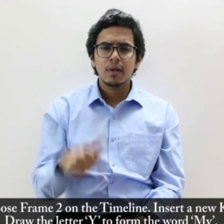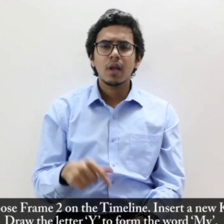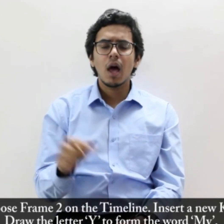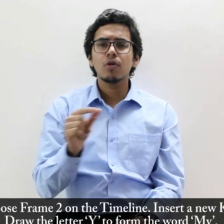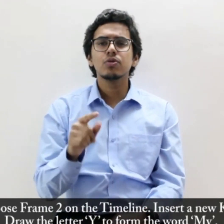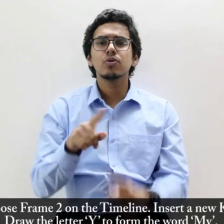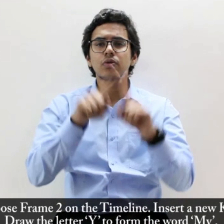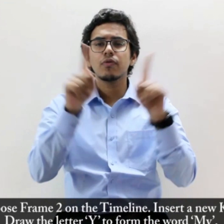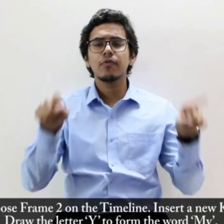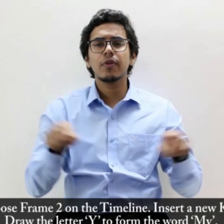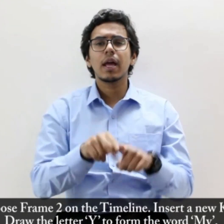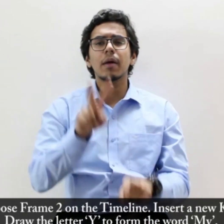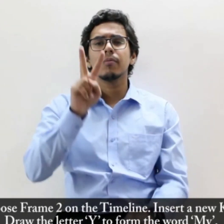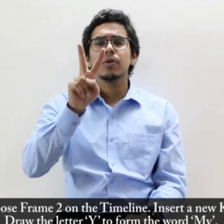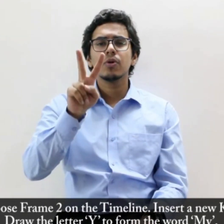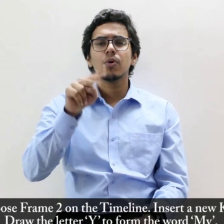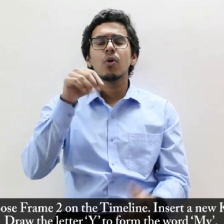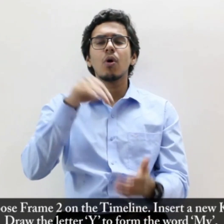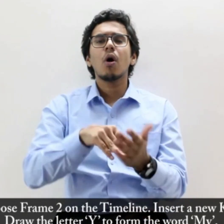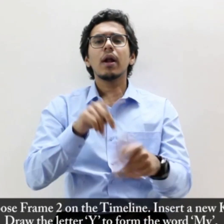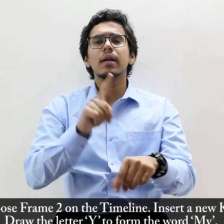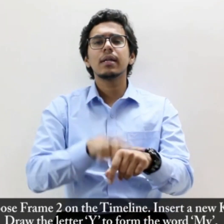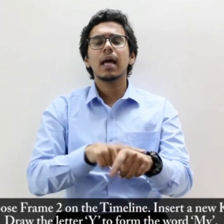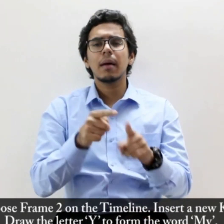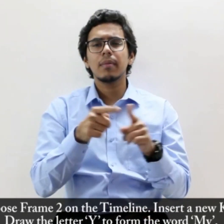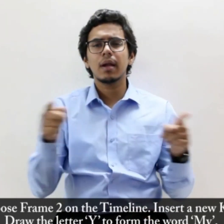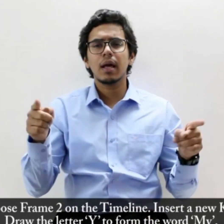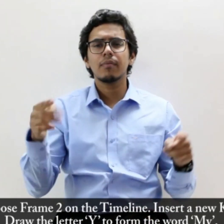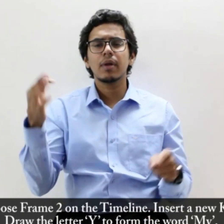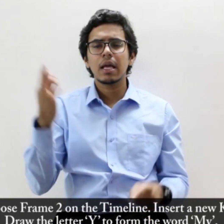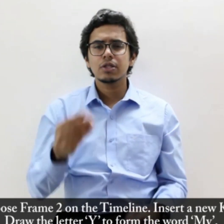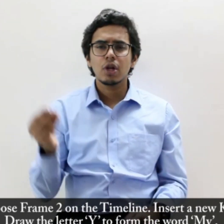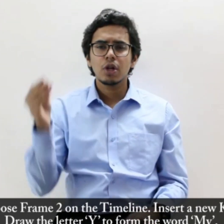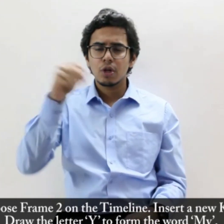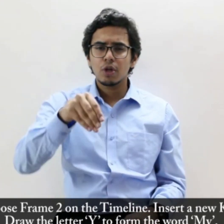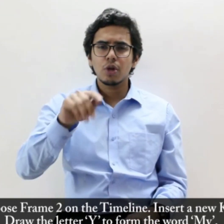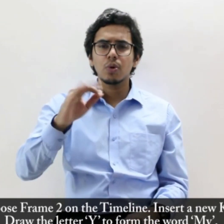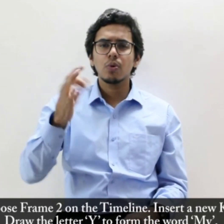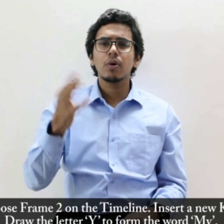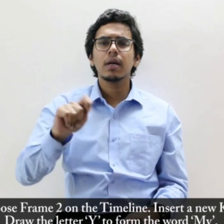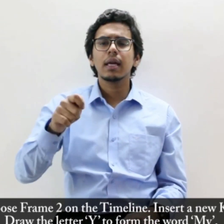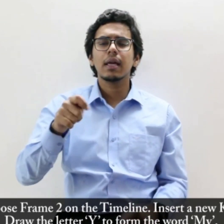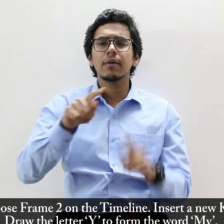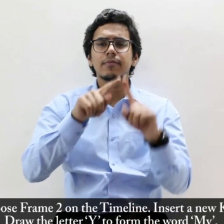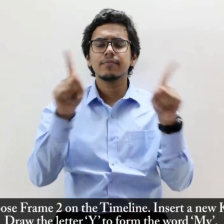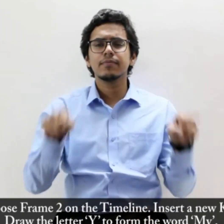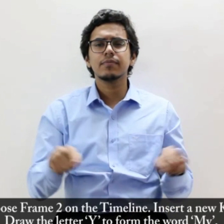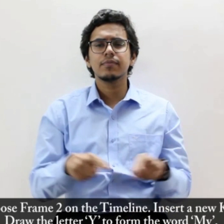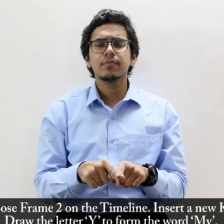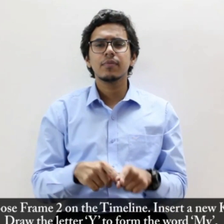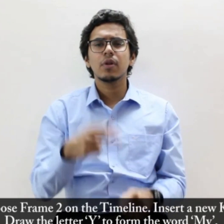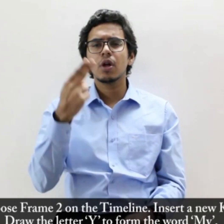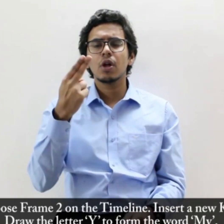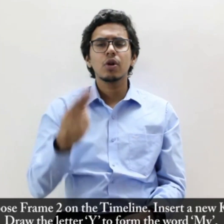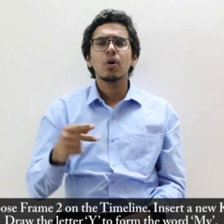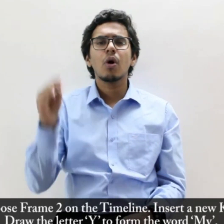Now choose frame 2 on the timeline, insert a new keyframe, draw the letter